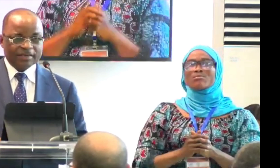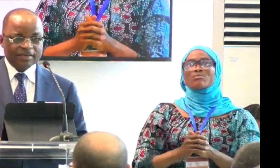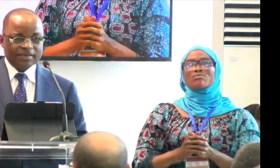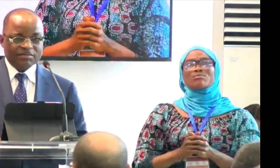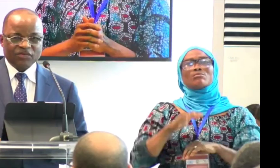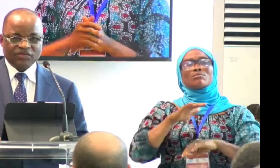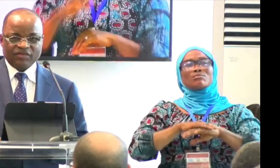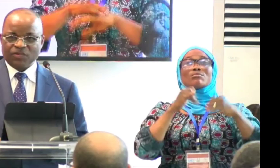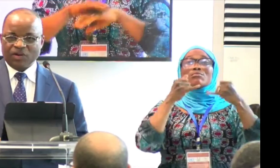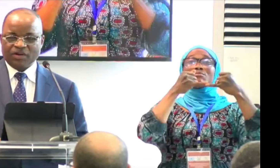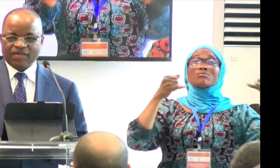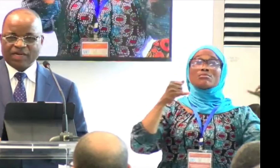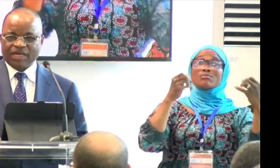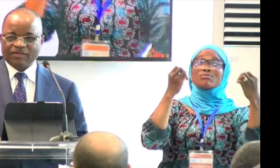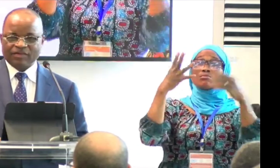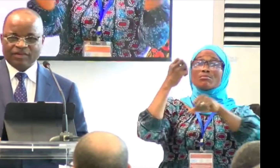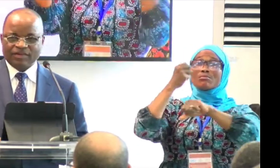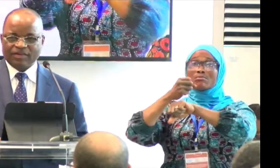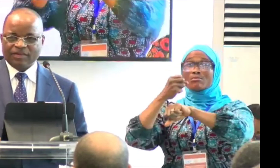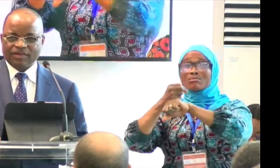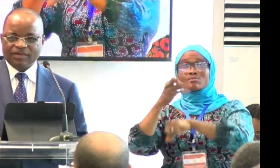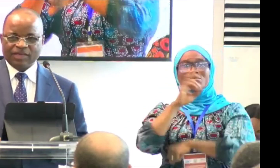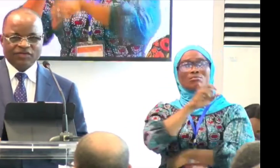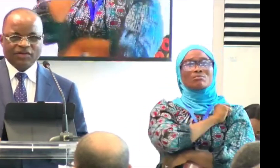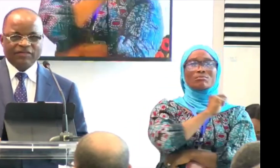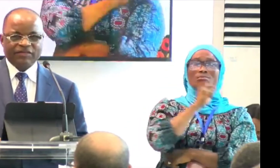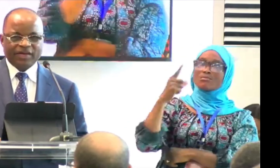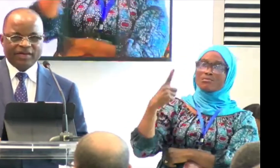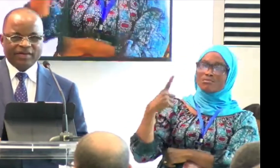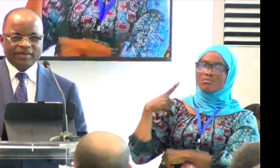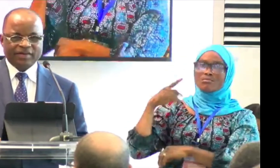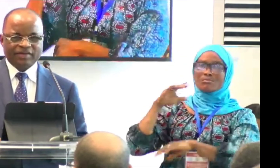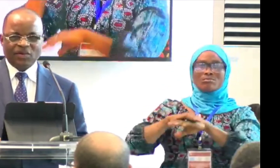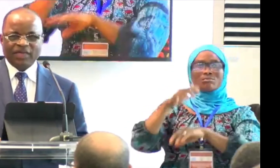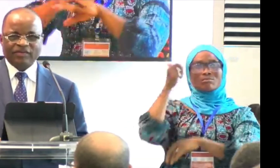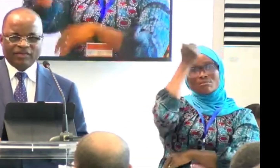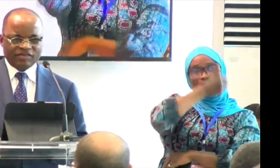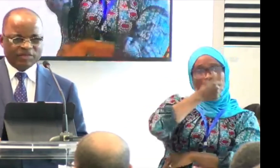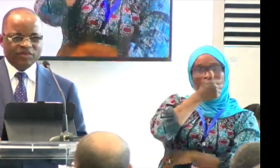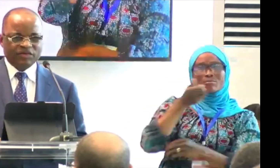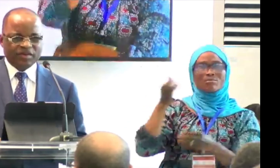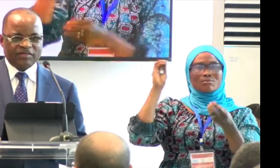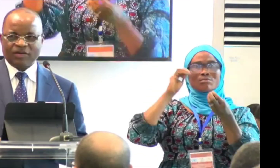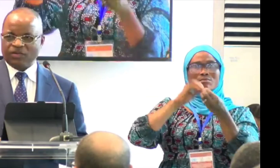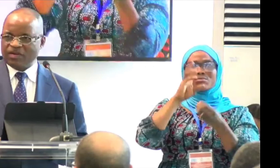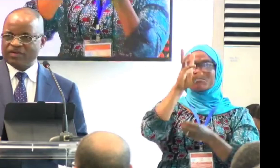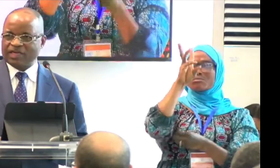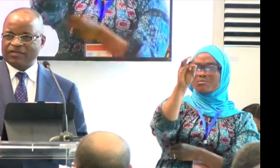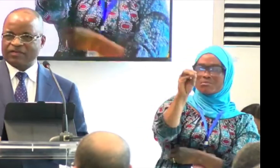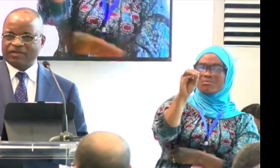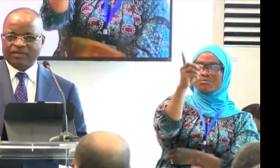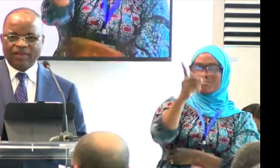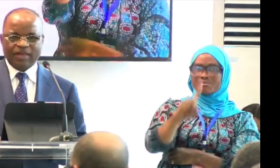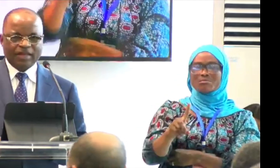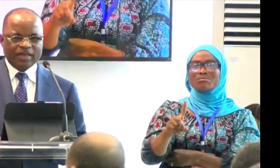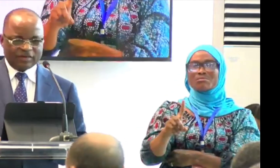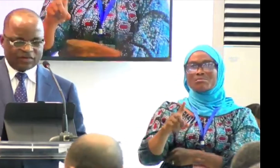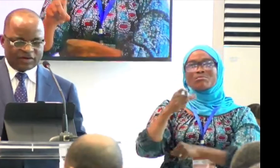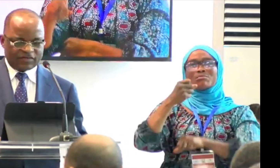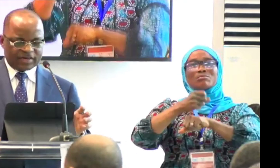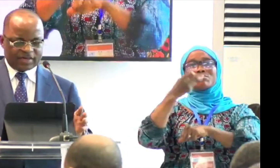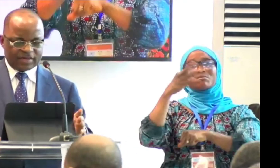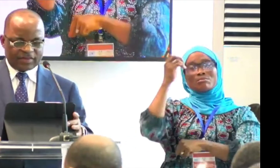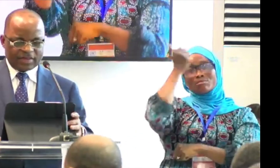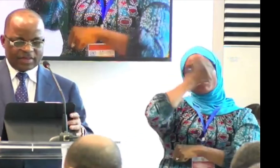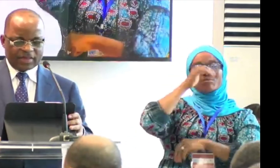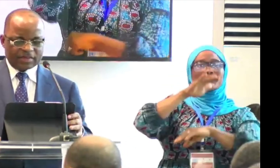underlined, most of the work of the Council is on Africa. More than 60% of the work of the Council is on